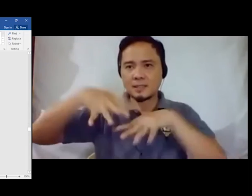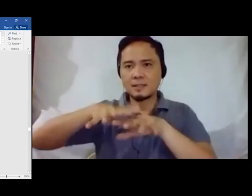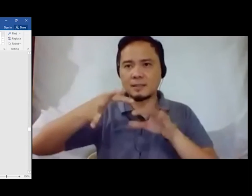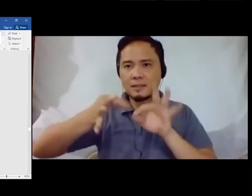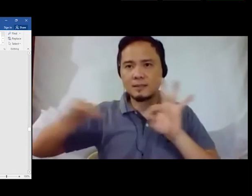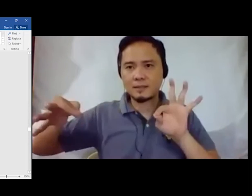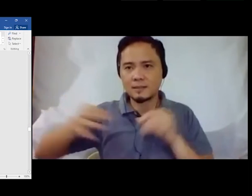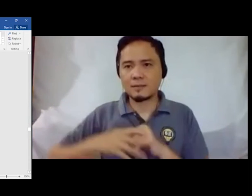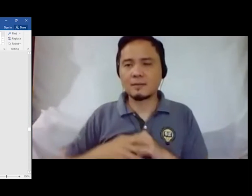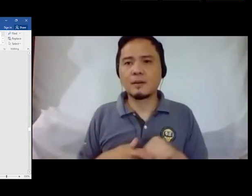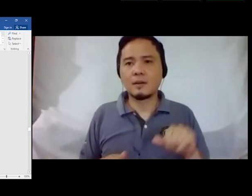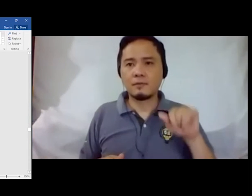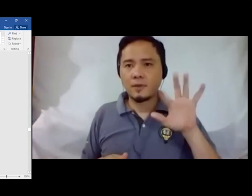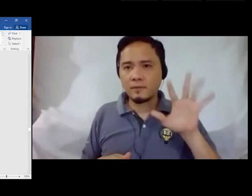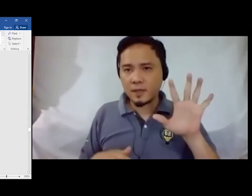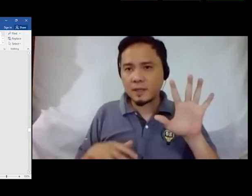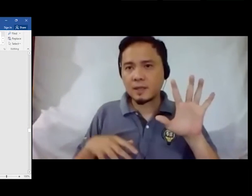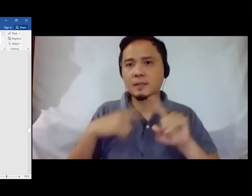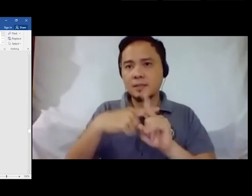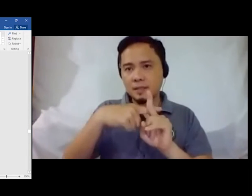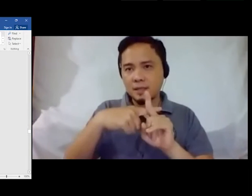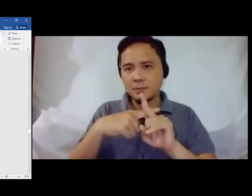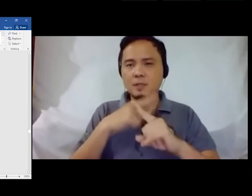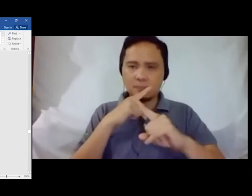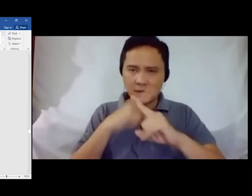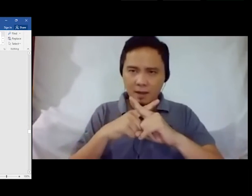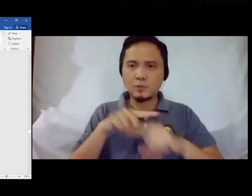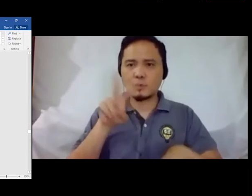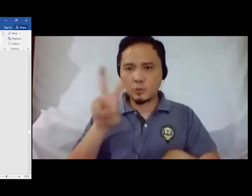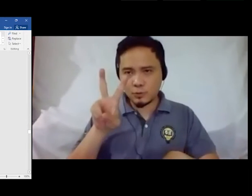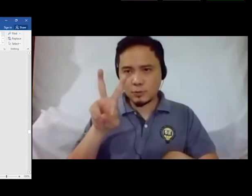Fifteen times 2 equals 30. Again, embedded.